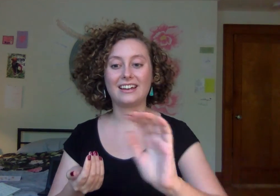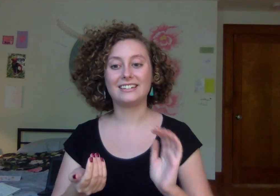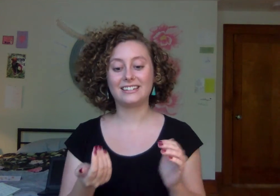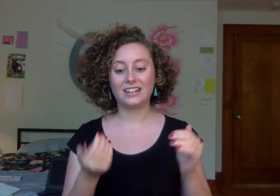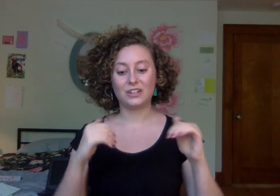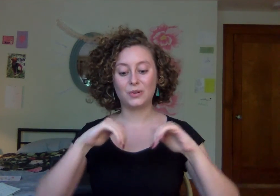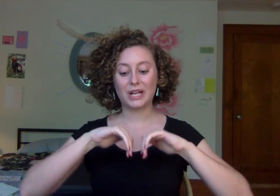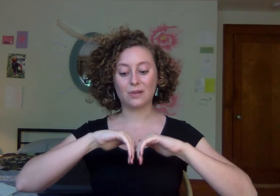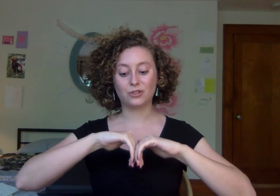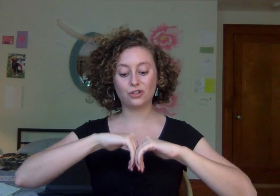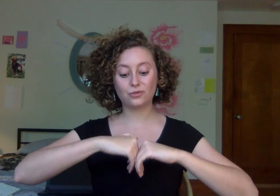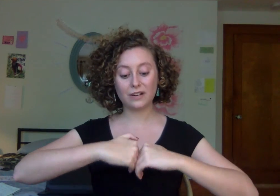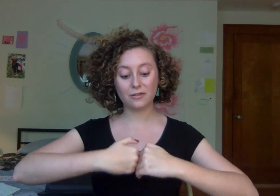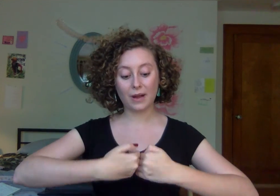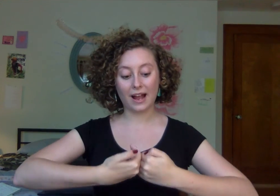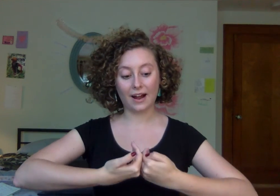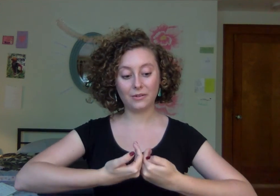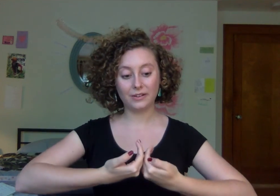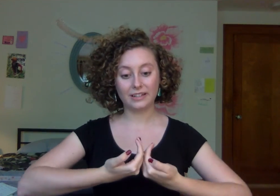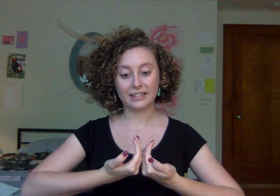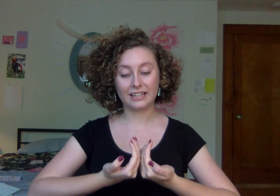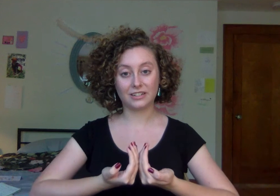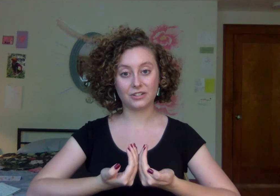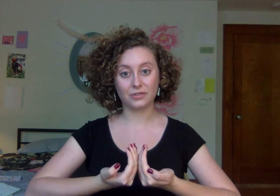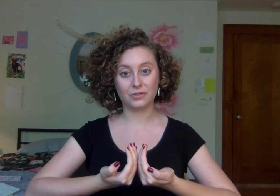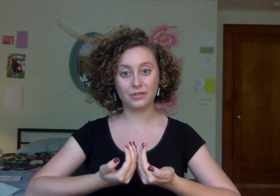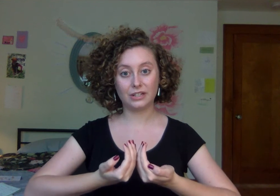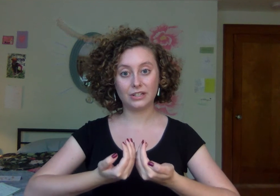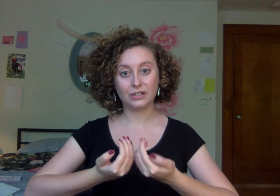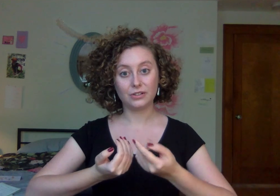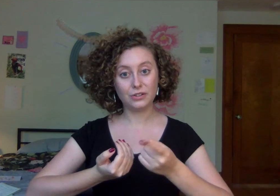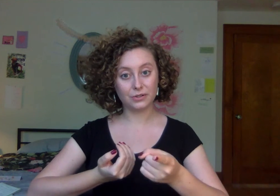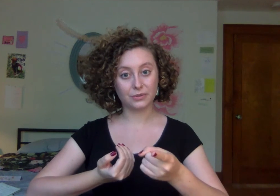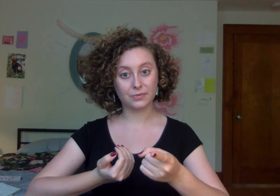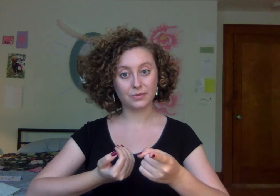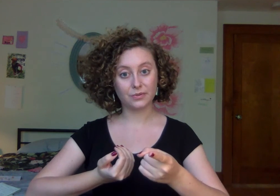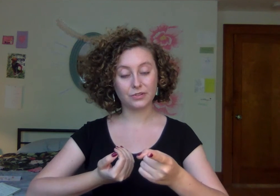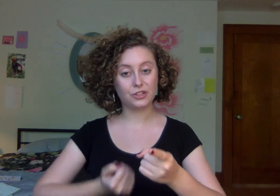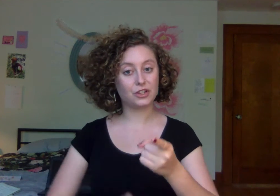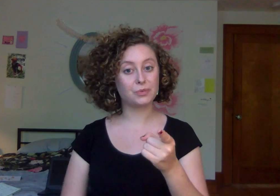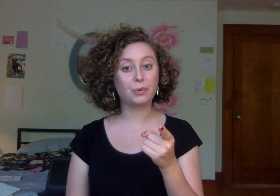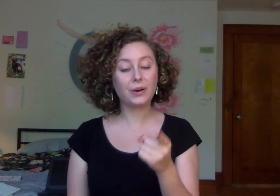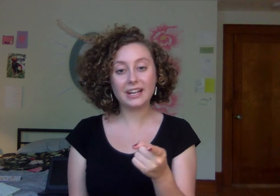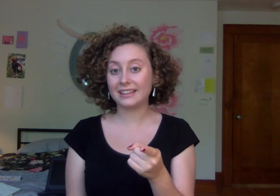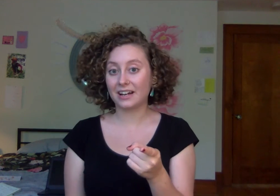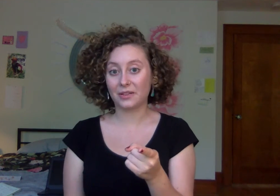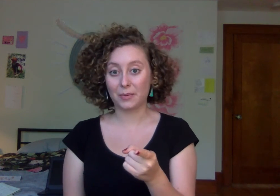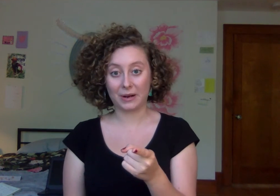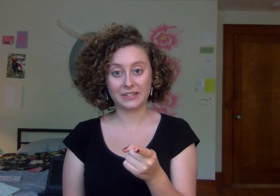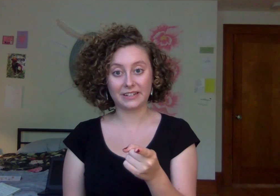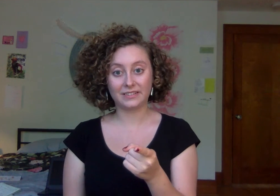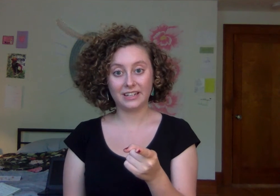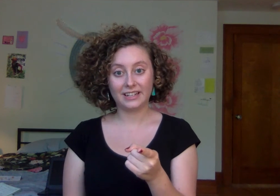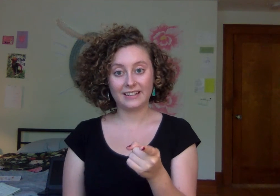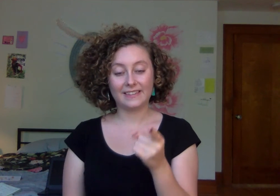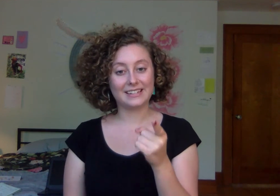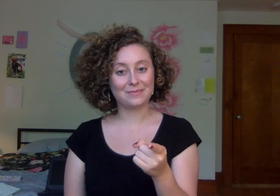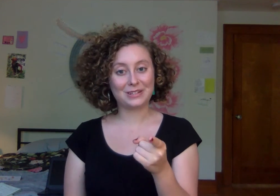and you can come straight from how into you. It's just pointing at that other person. This means